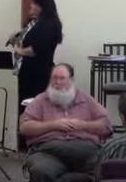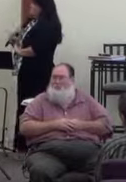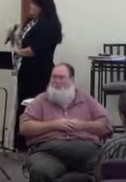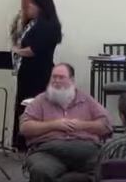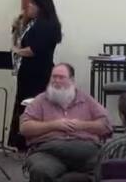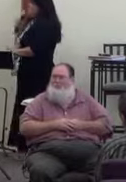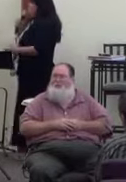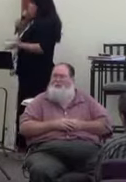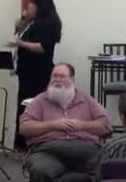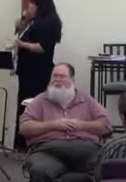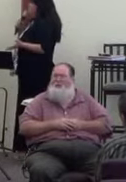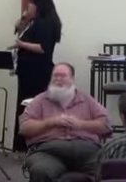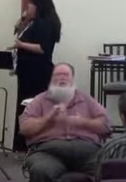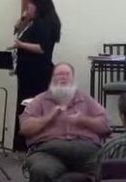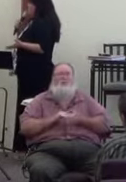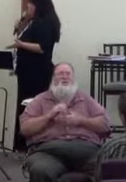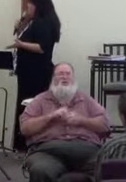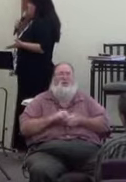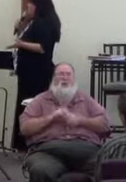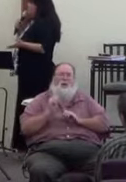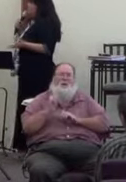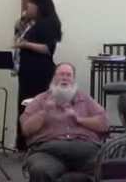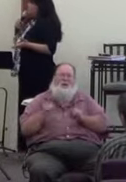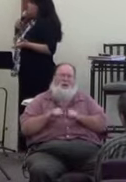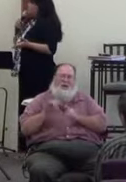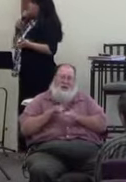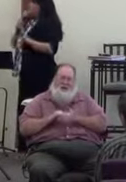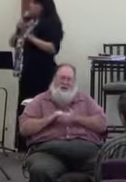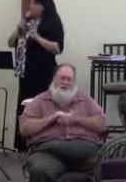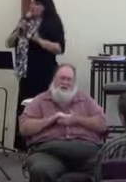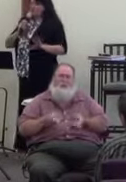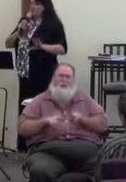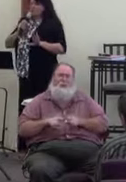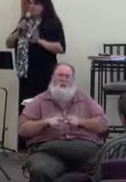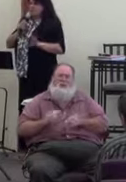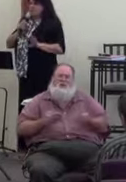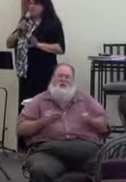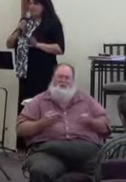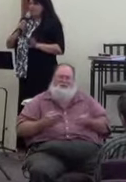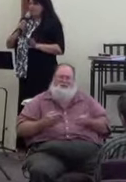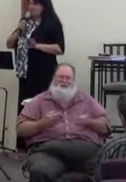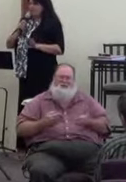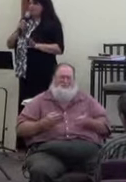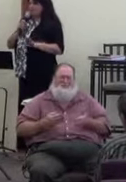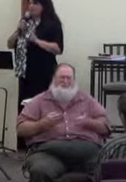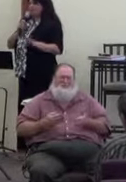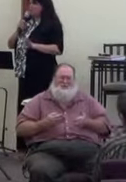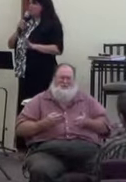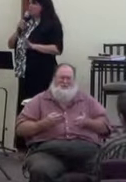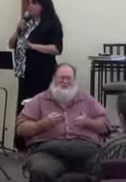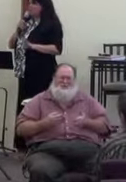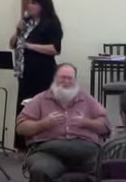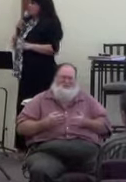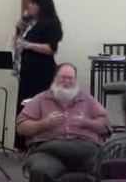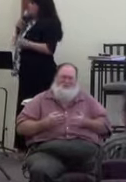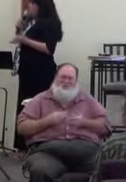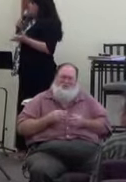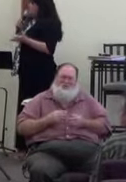that even in a moment like that, that when things are at such high despair and so